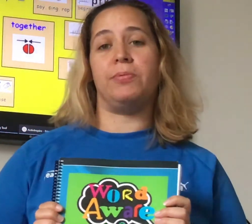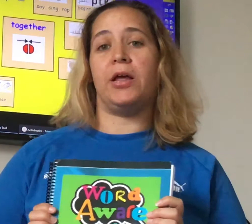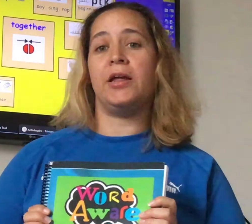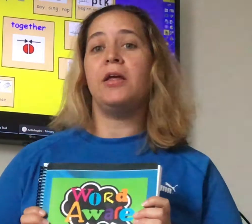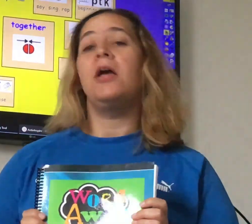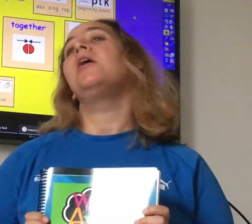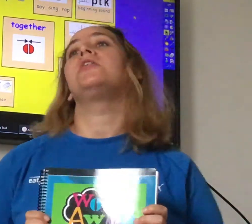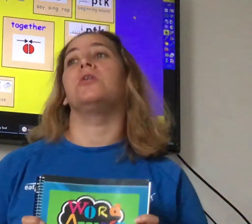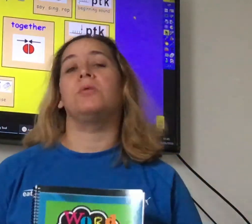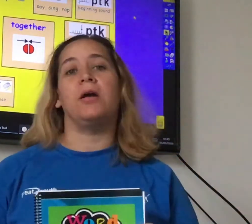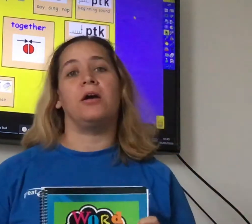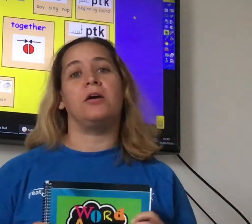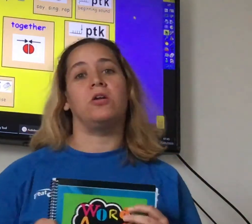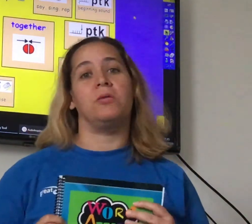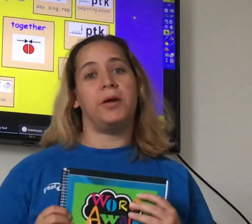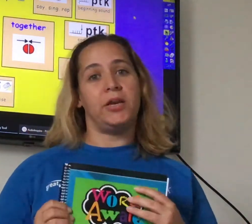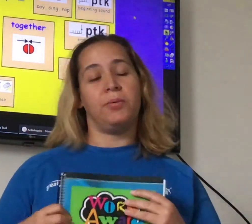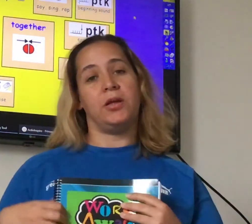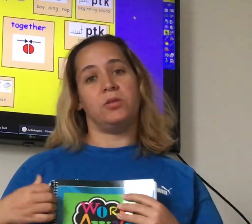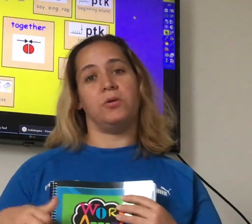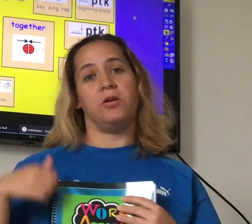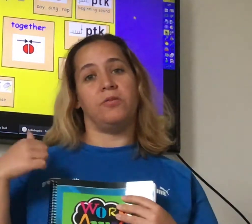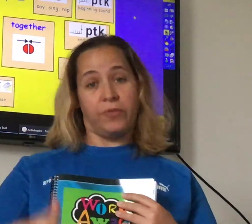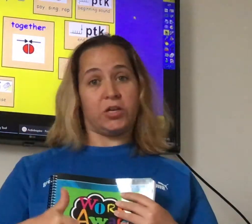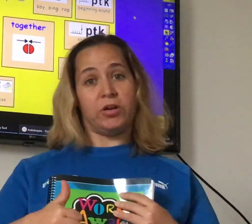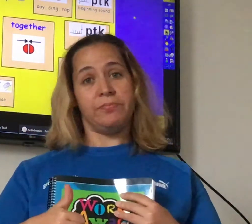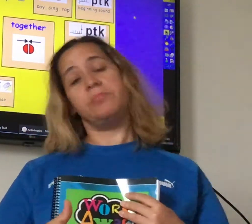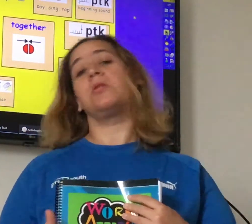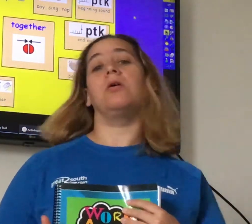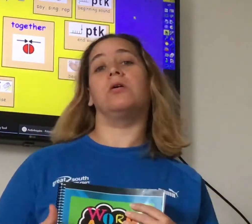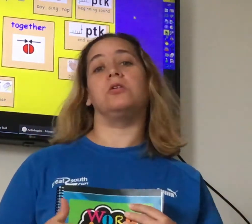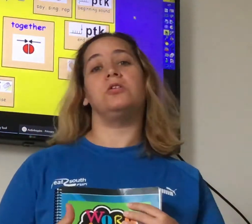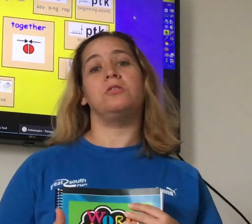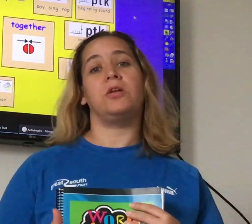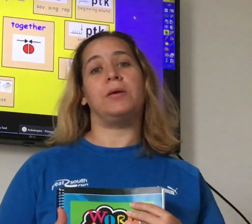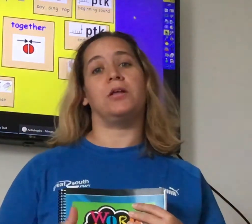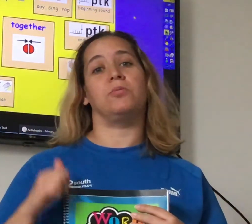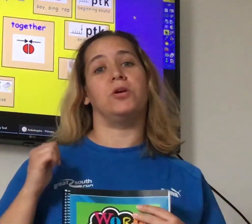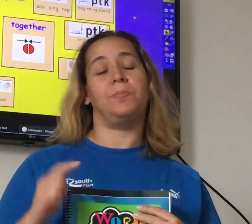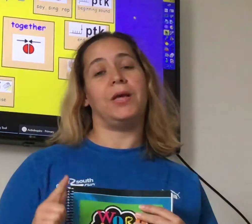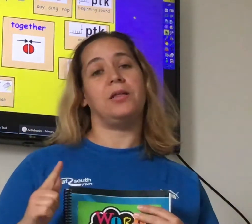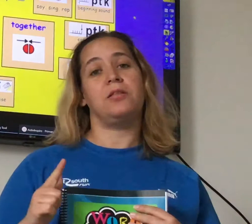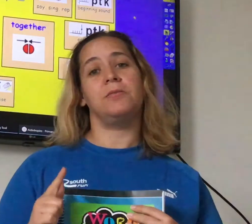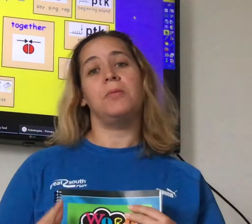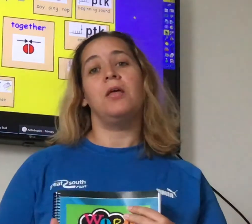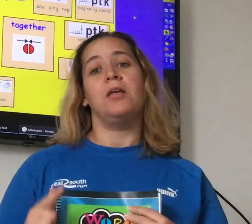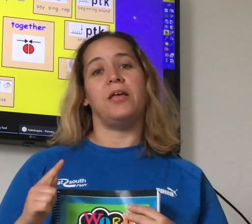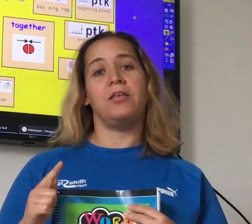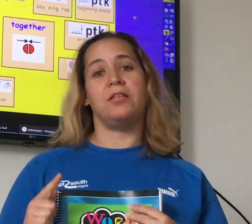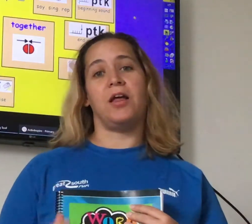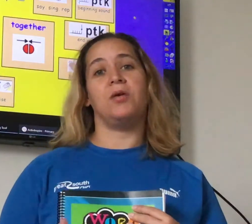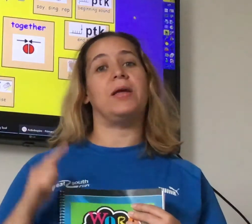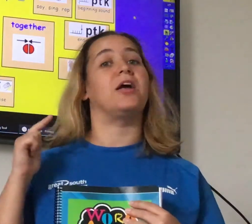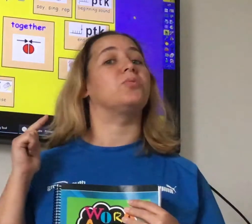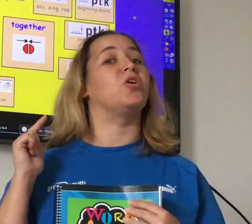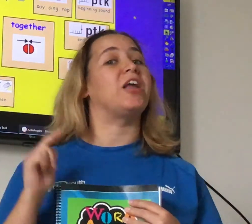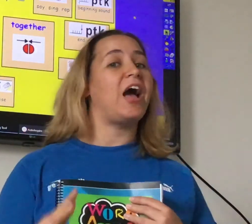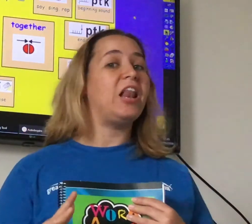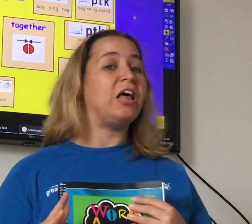Day. So we had on Monday we had the word victory, on Tuesday we had the word peace, yesterday we had the word